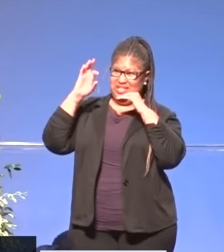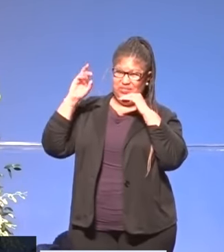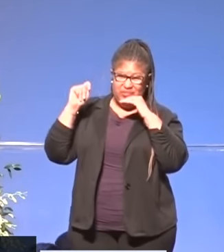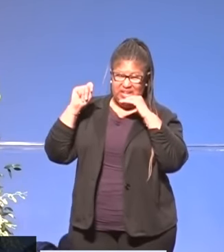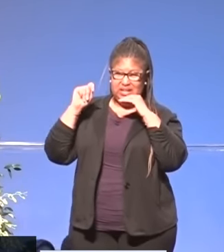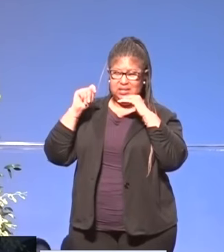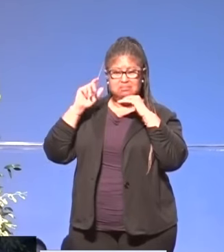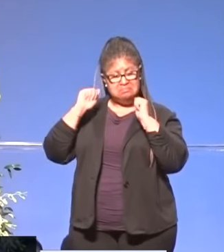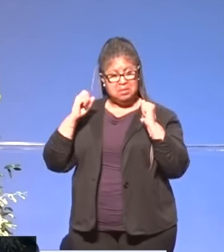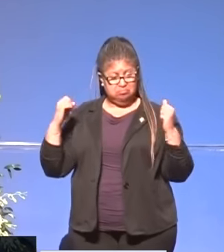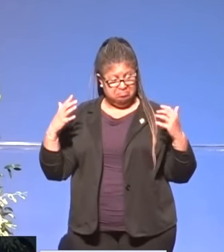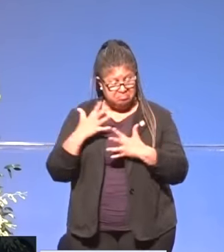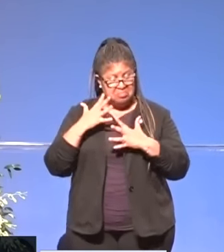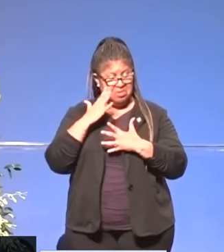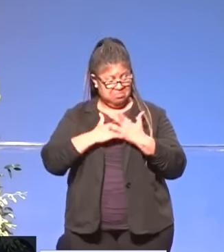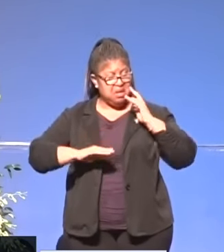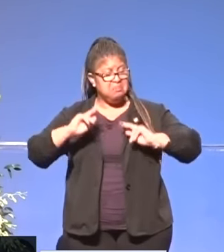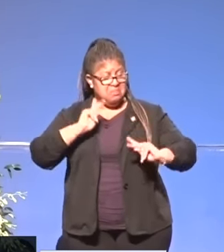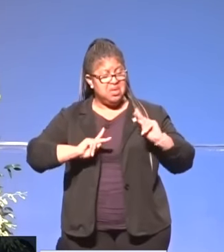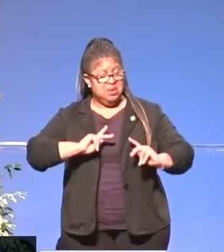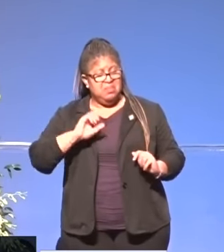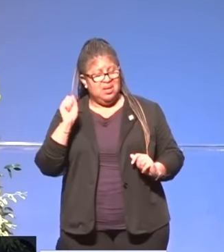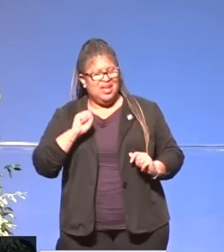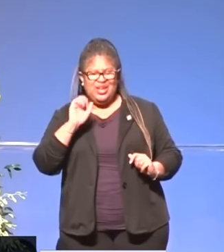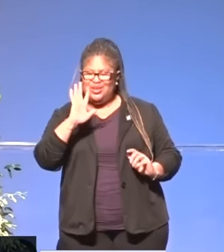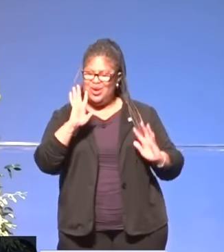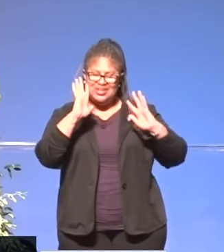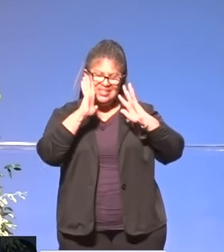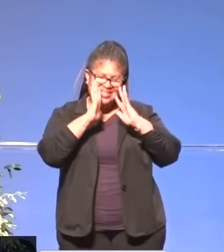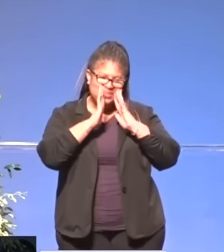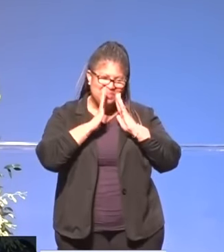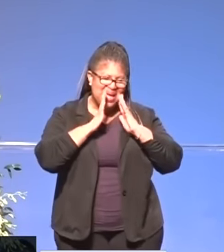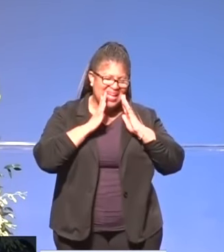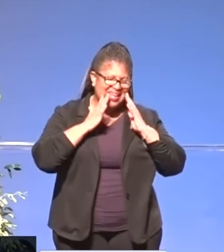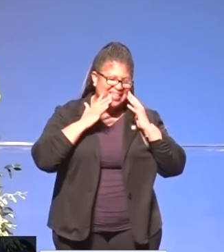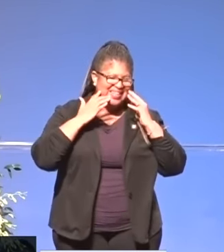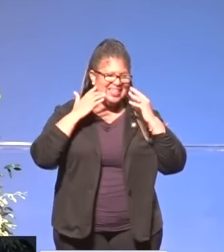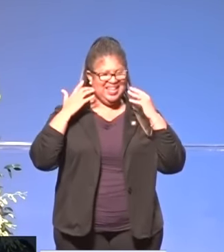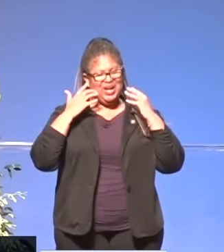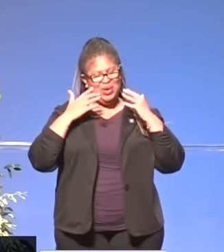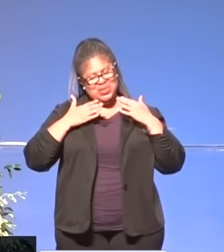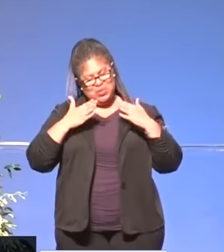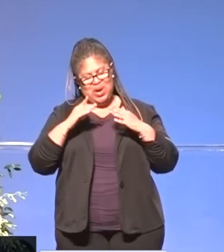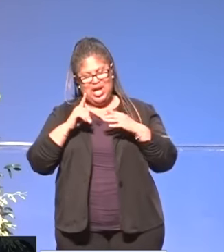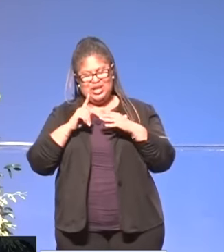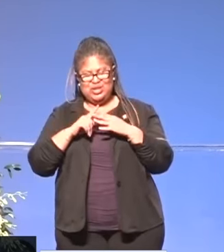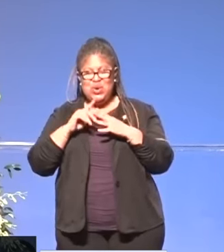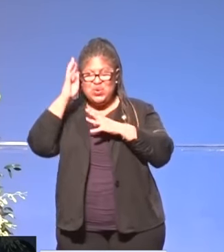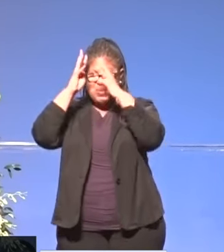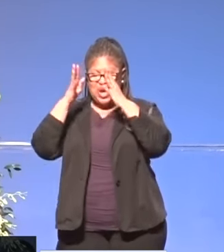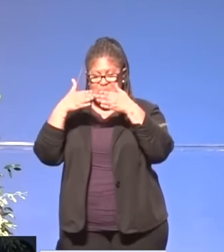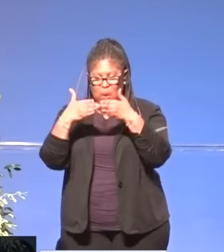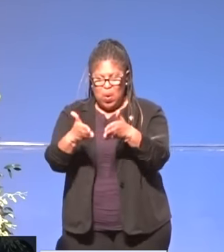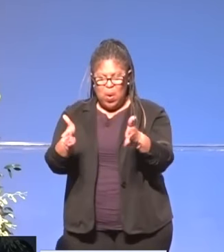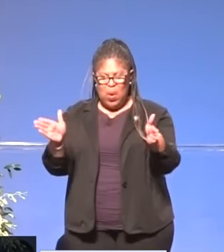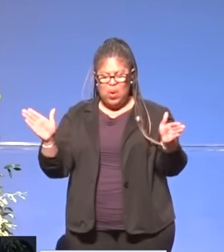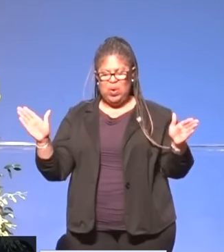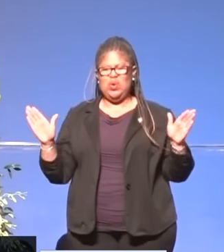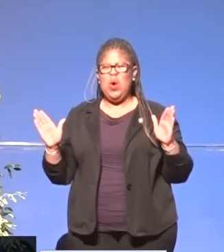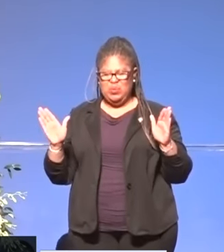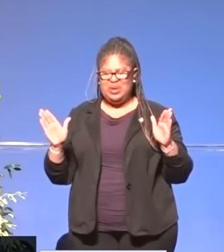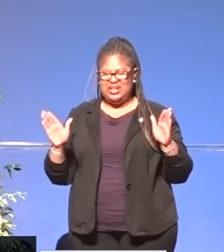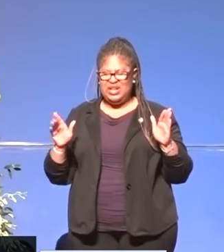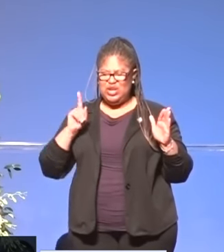intimidate some men, your smile was your way of creating an openness, greeting a